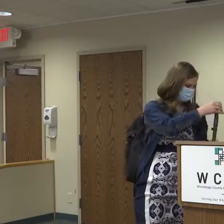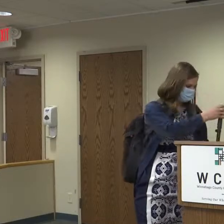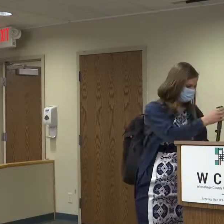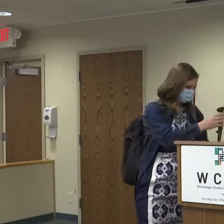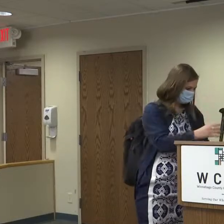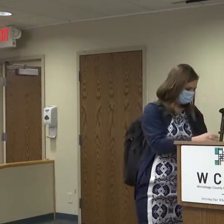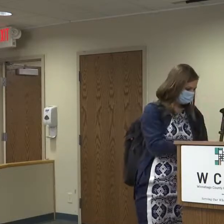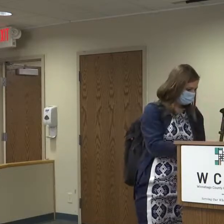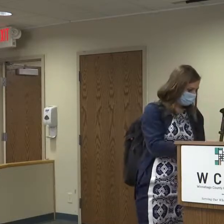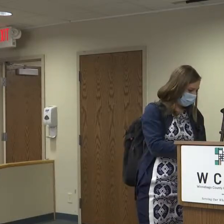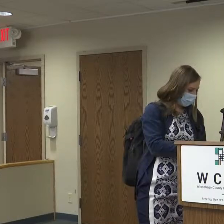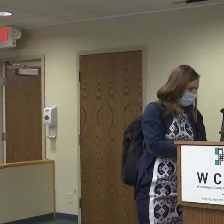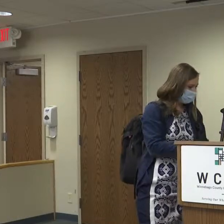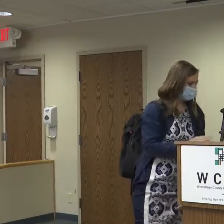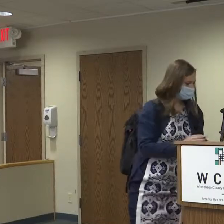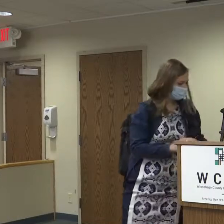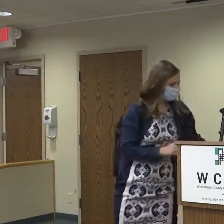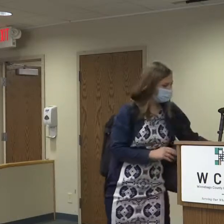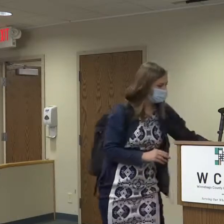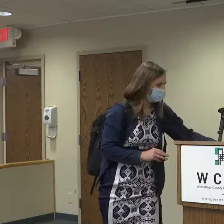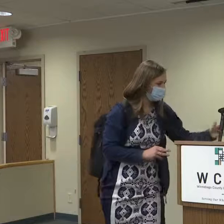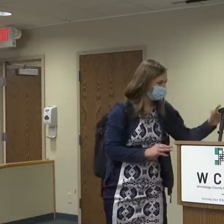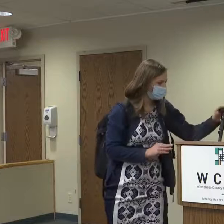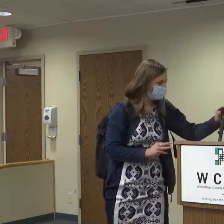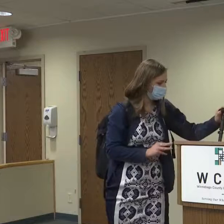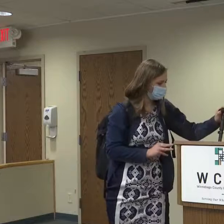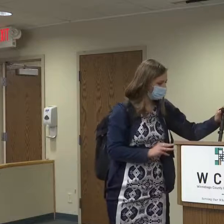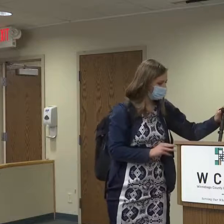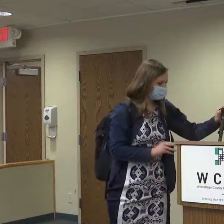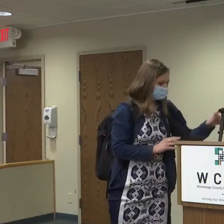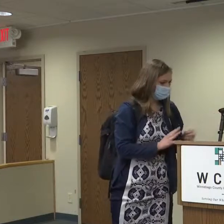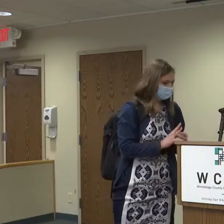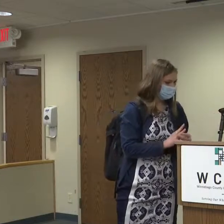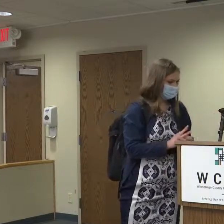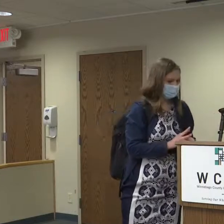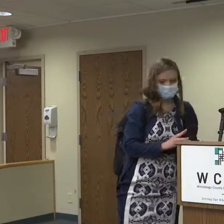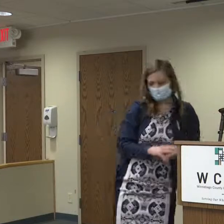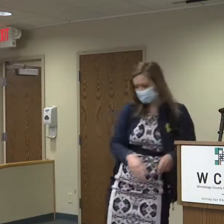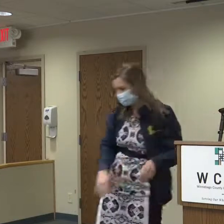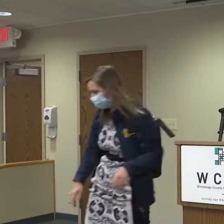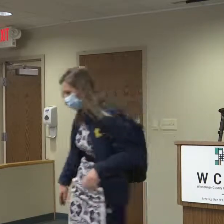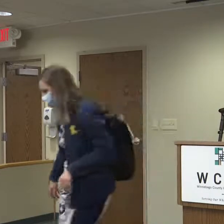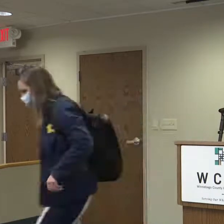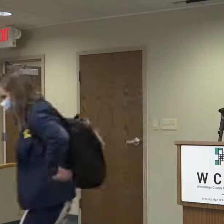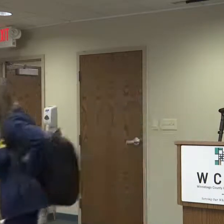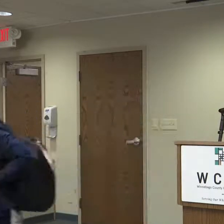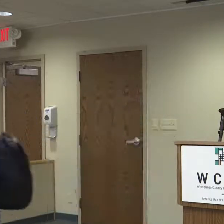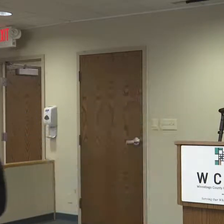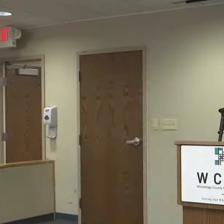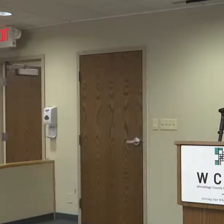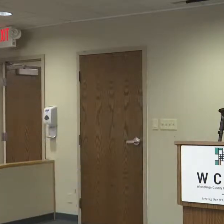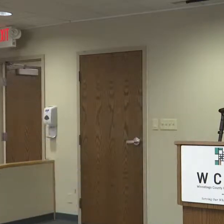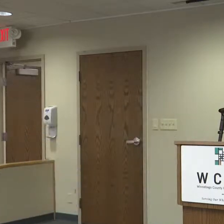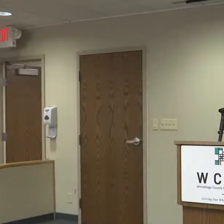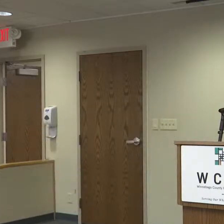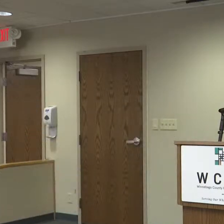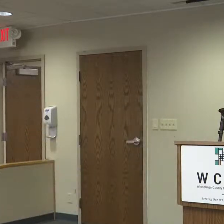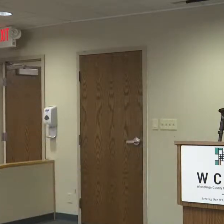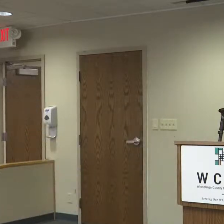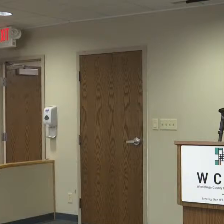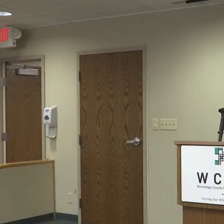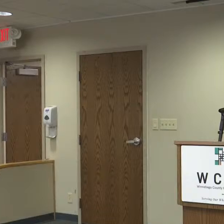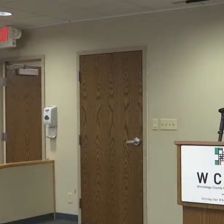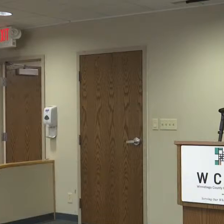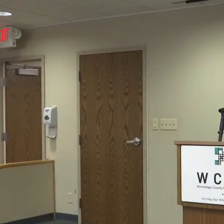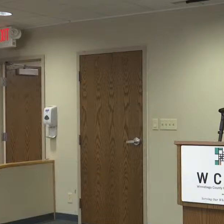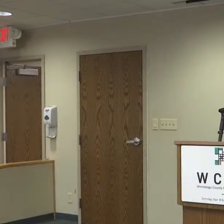And then this is. Yeah, so you can even like, it's like if you want to do like really close on the screen, like right, and then you can